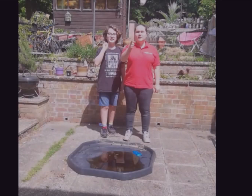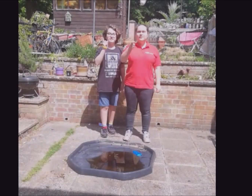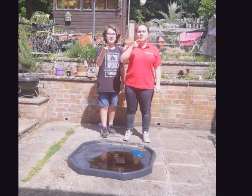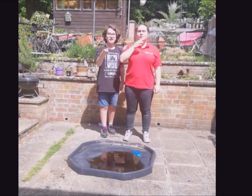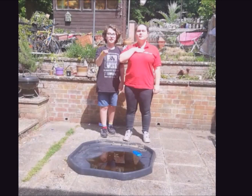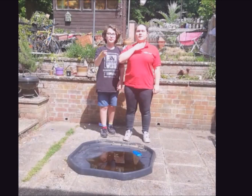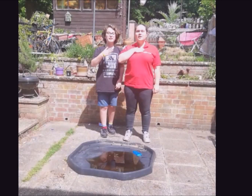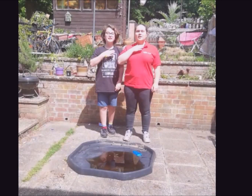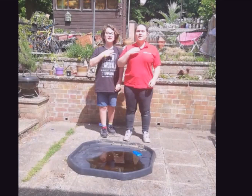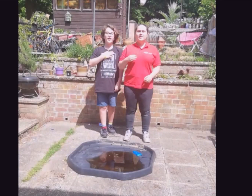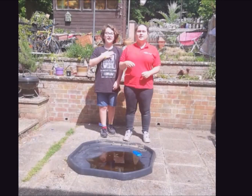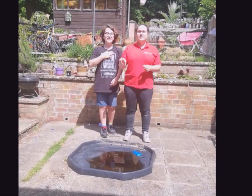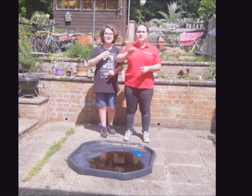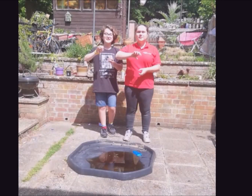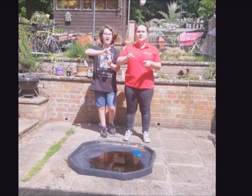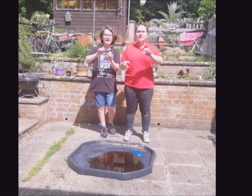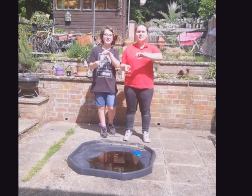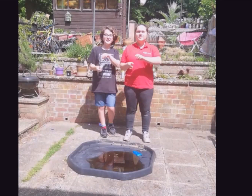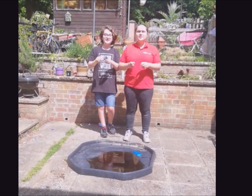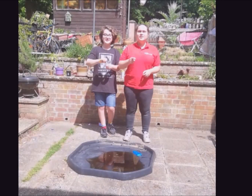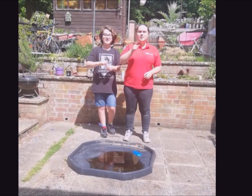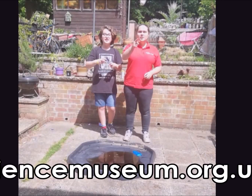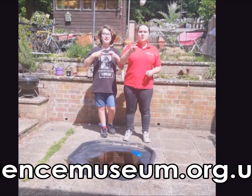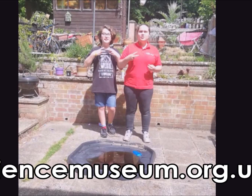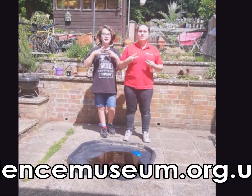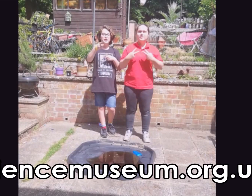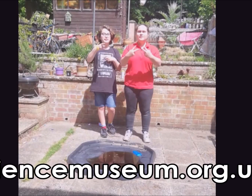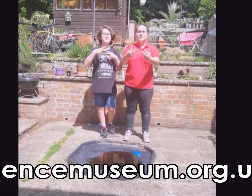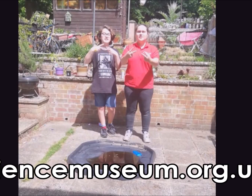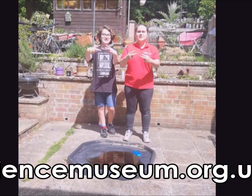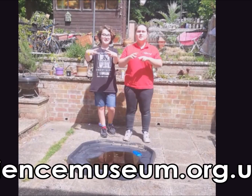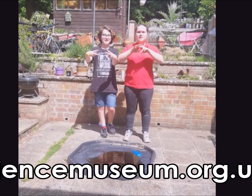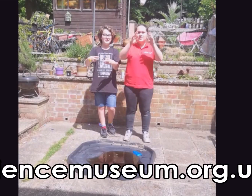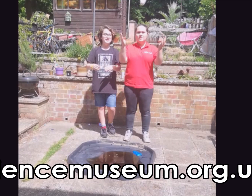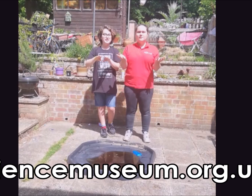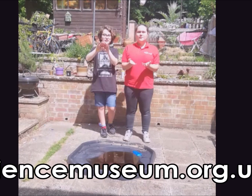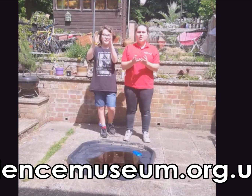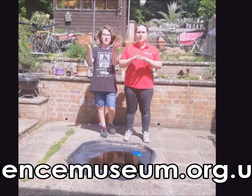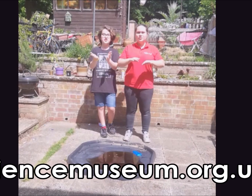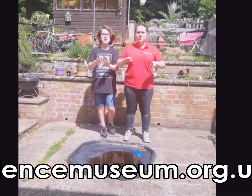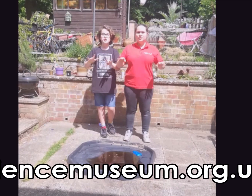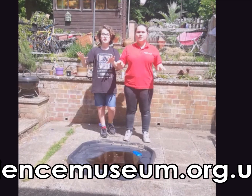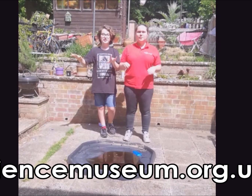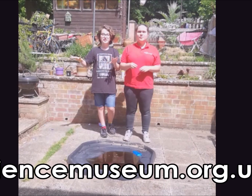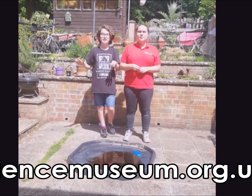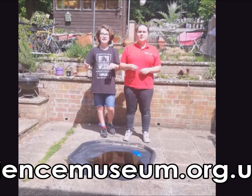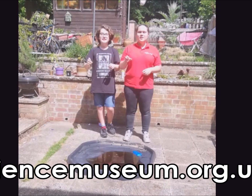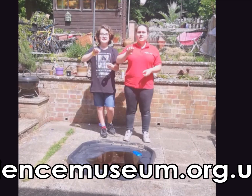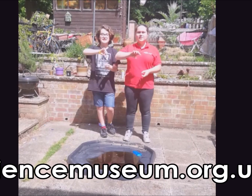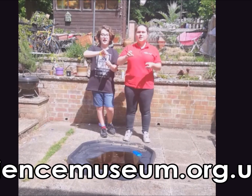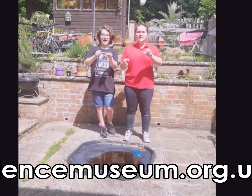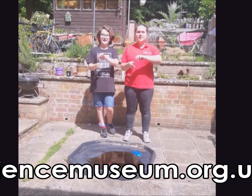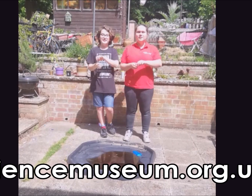If you like science, you can visit the Virtual